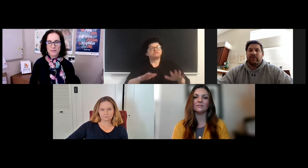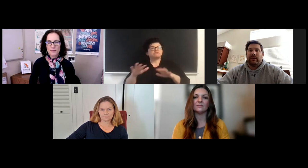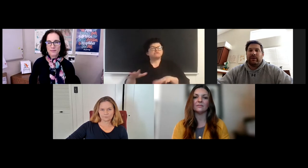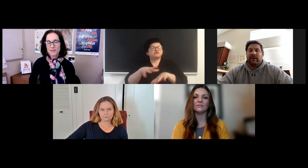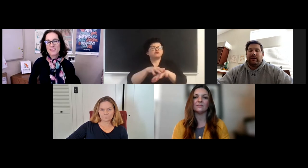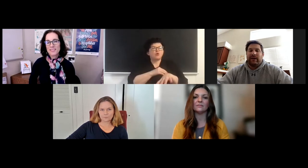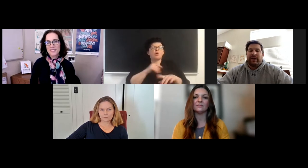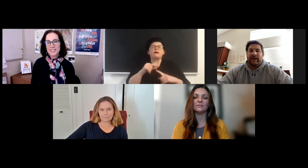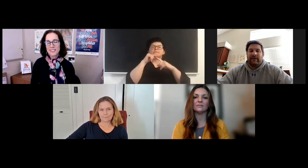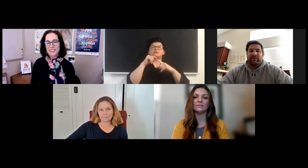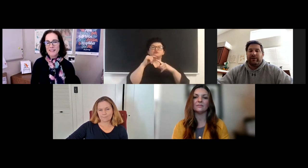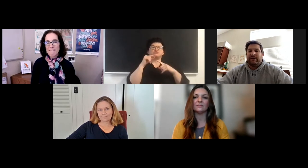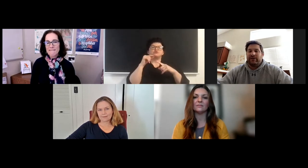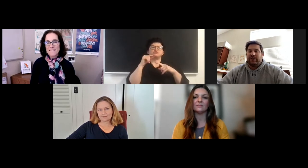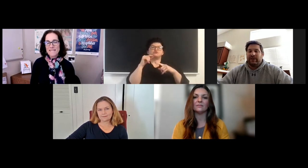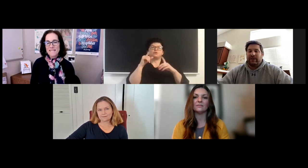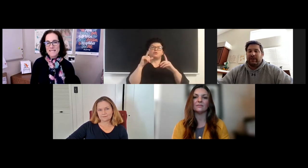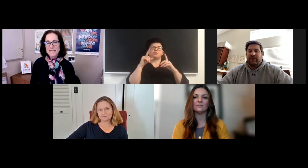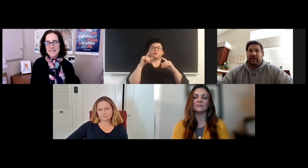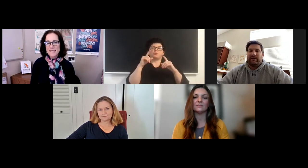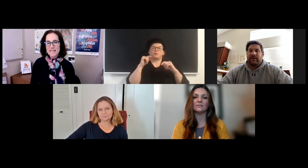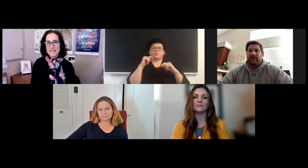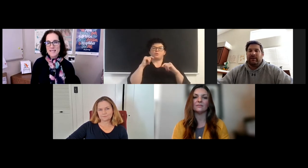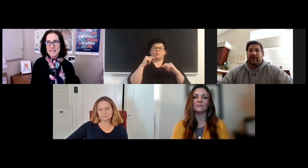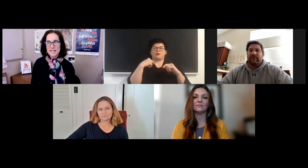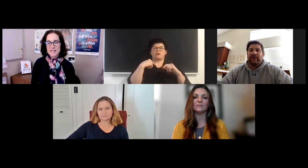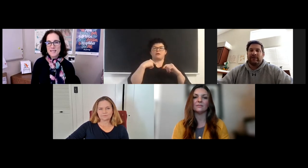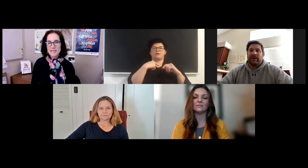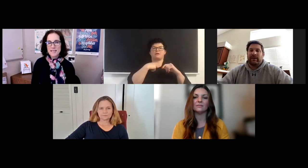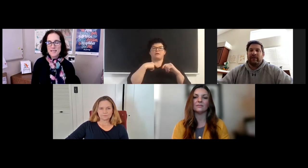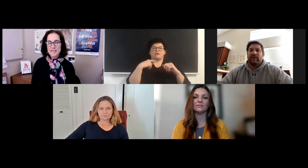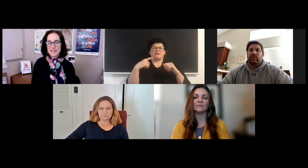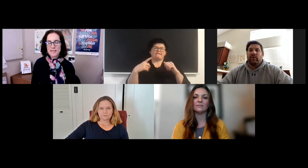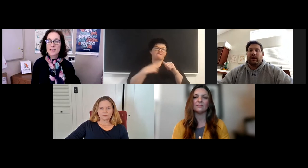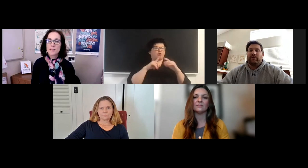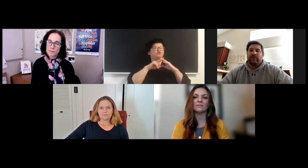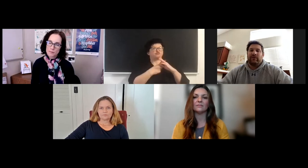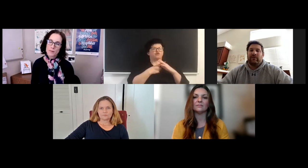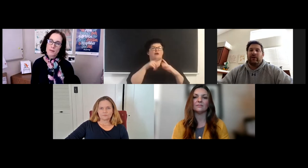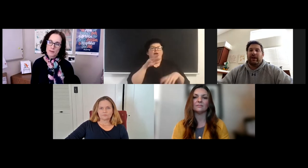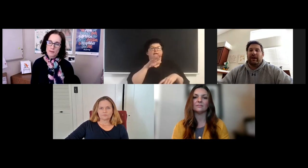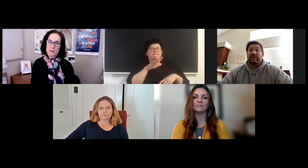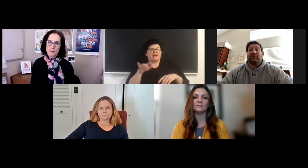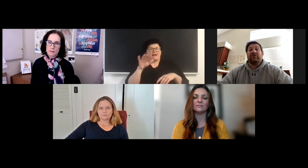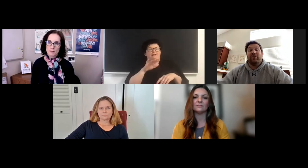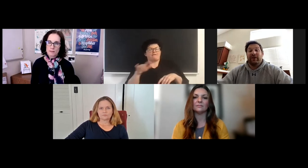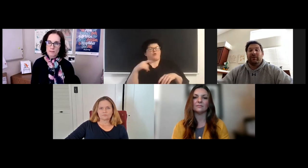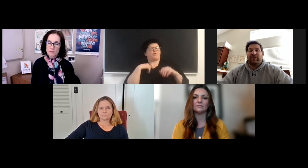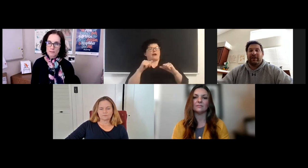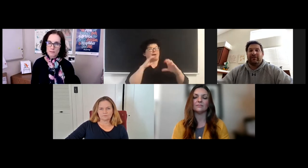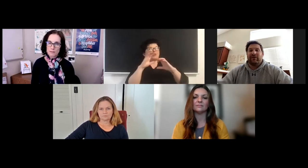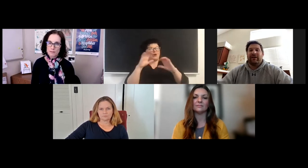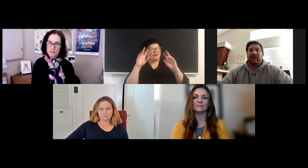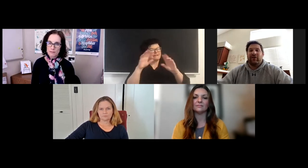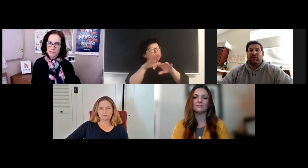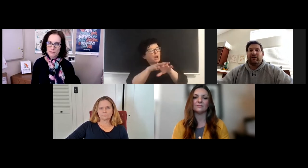once we built initially the like finger spelling, we were able to communicate slowly with